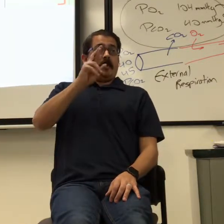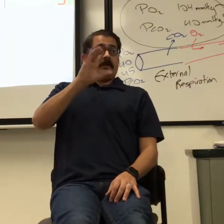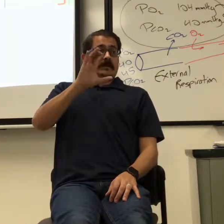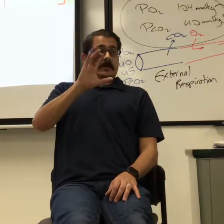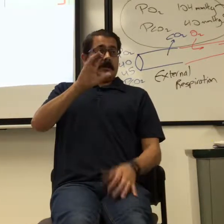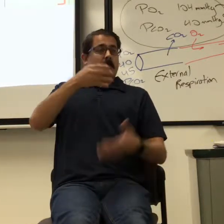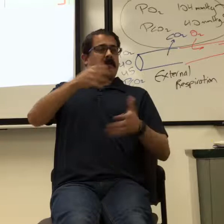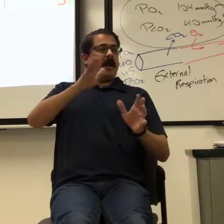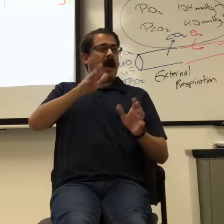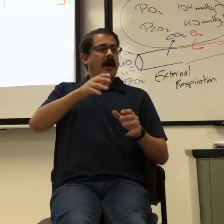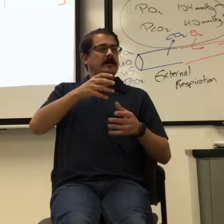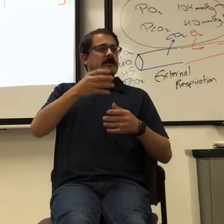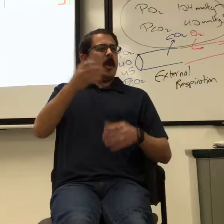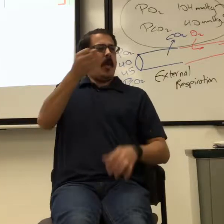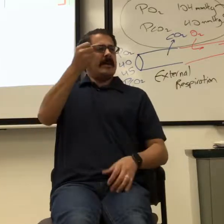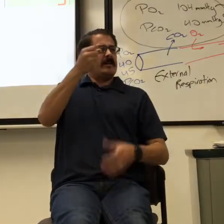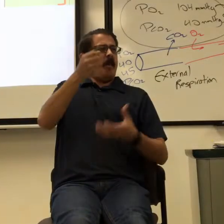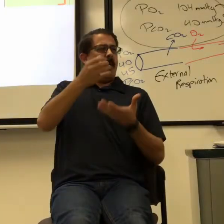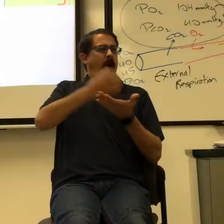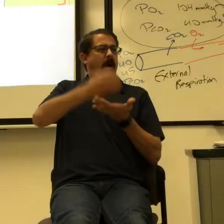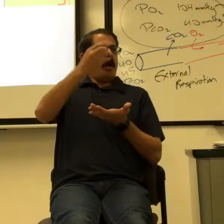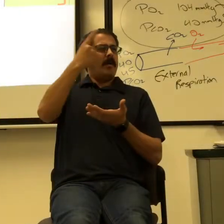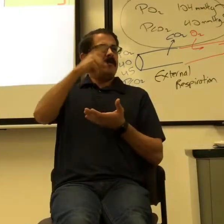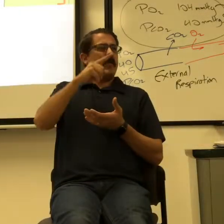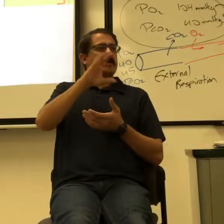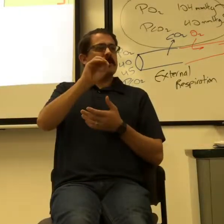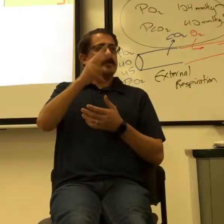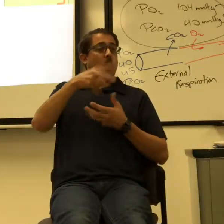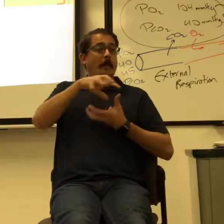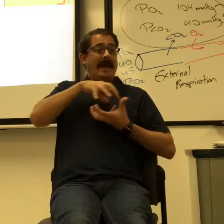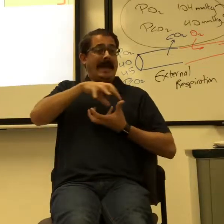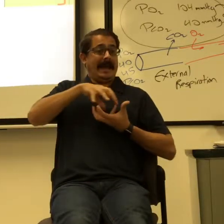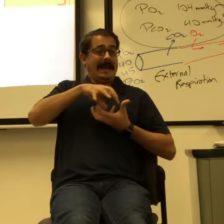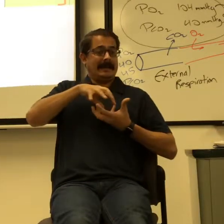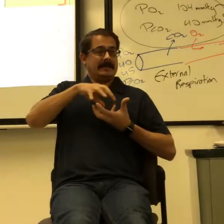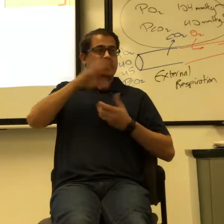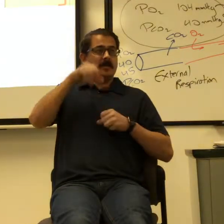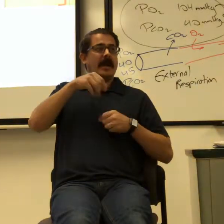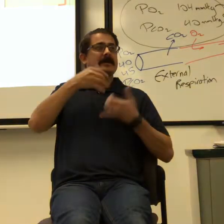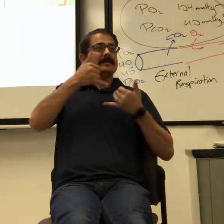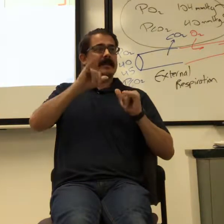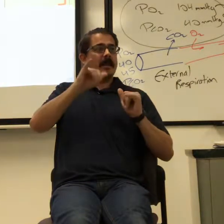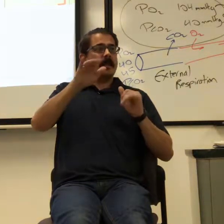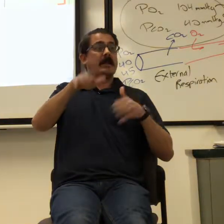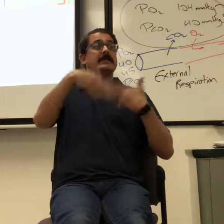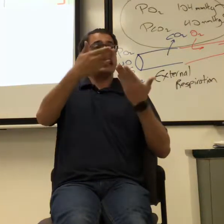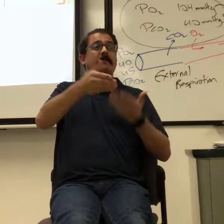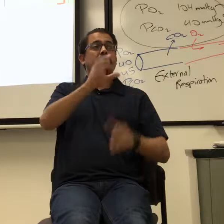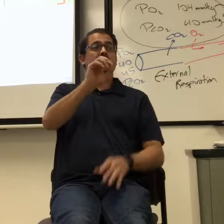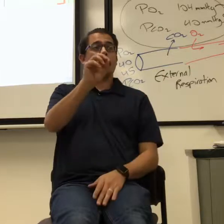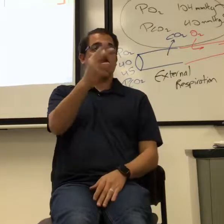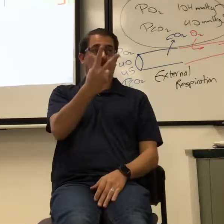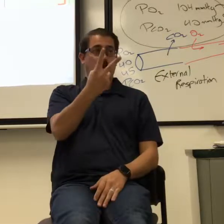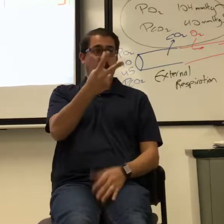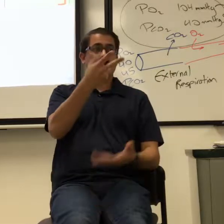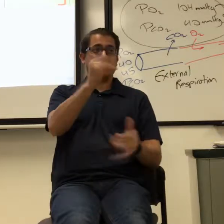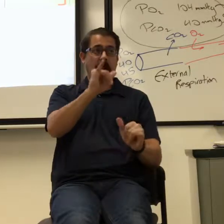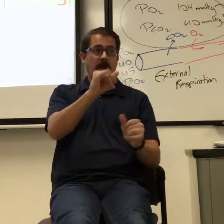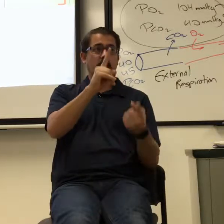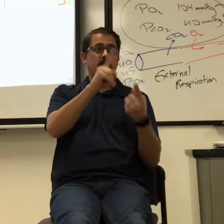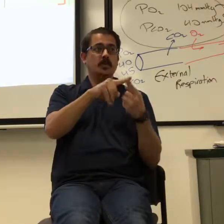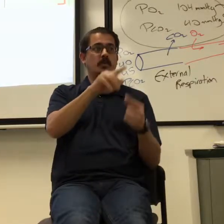FRC provides a reservoir for CO2 mixing. In other words, you can still deliver CO2 to